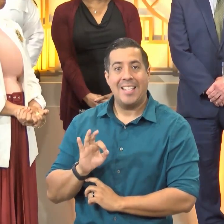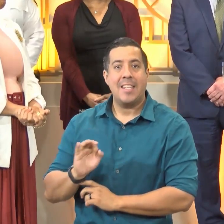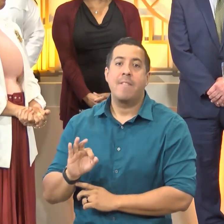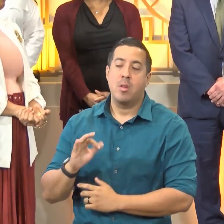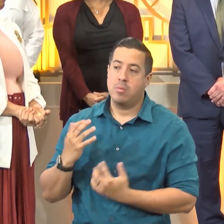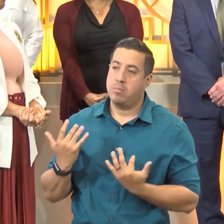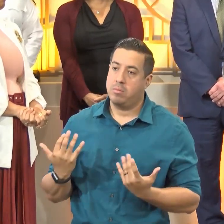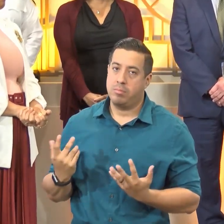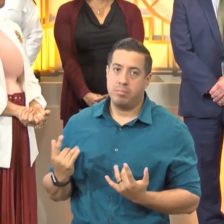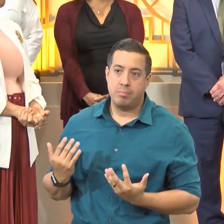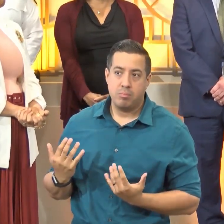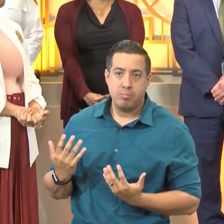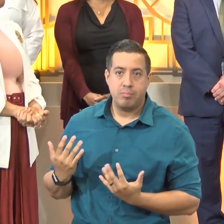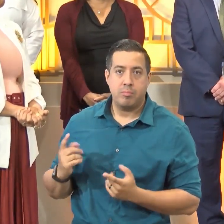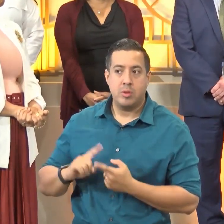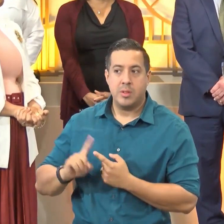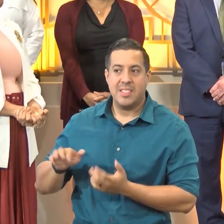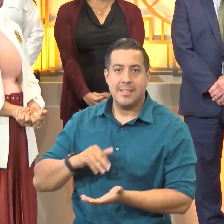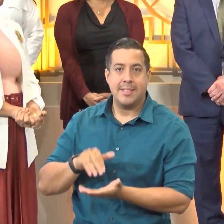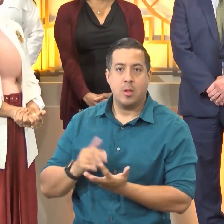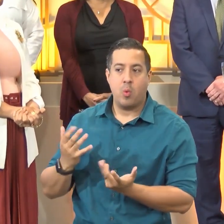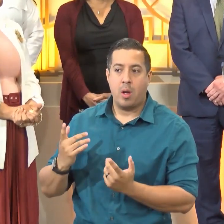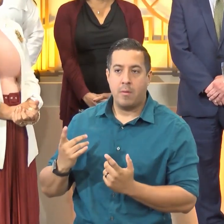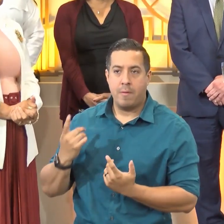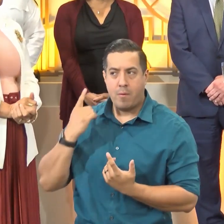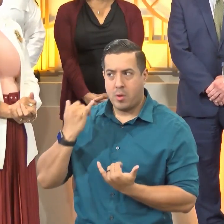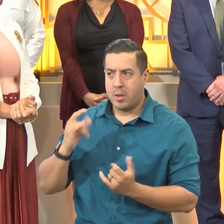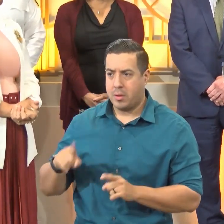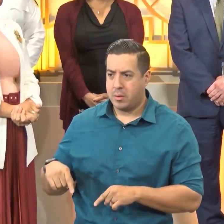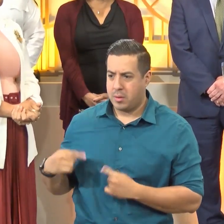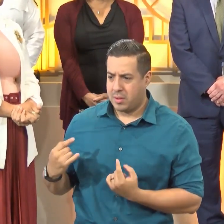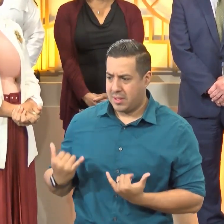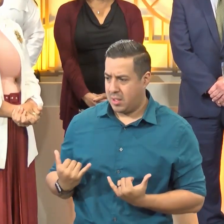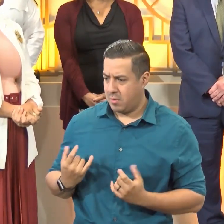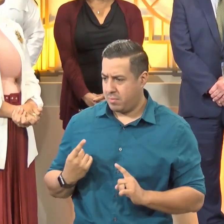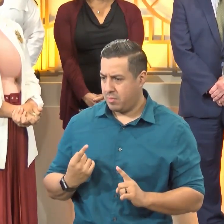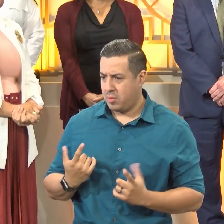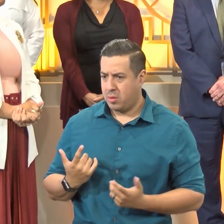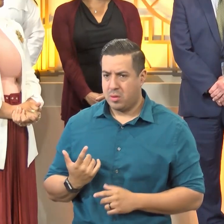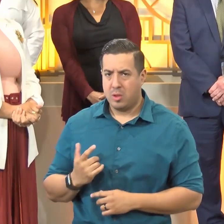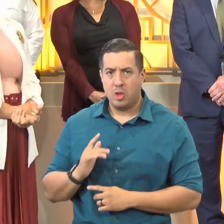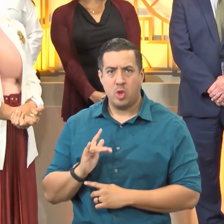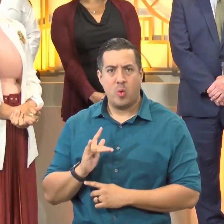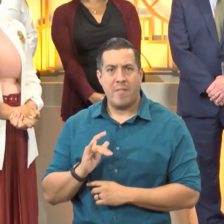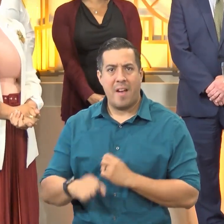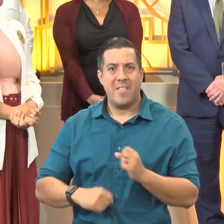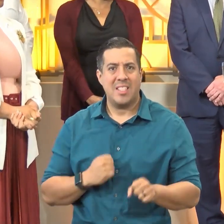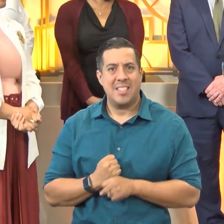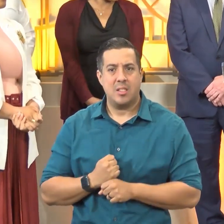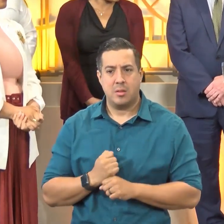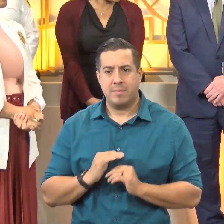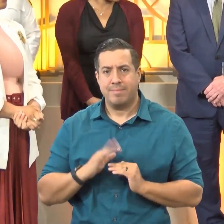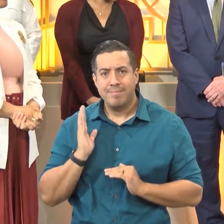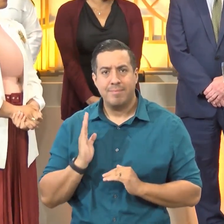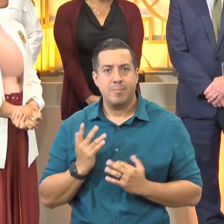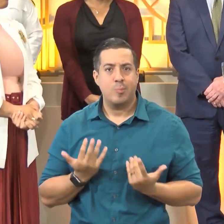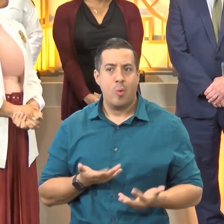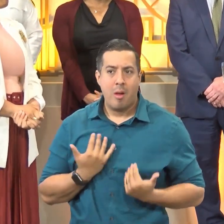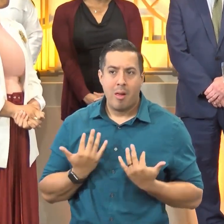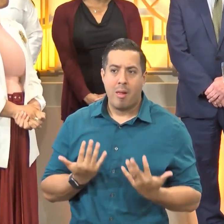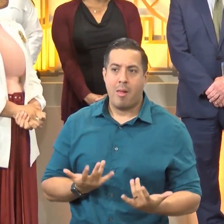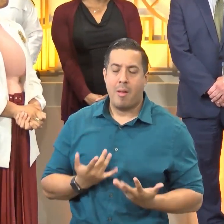waiting on the new A-Leaf Center for, at this point, 25 plus years.